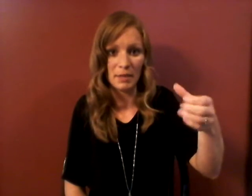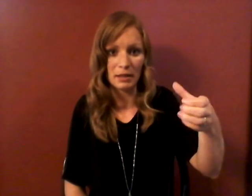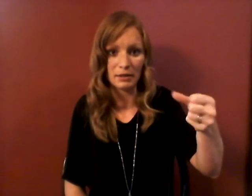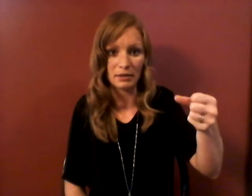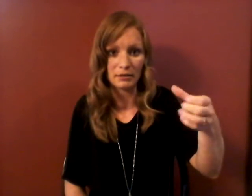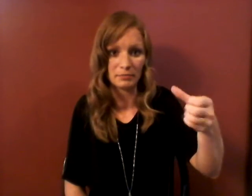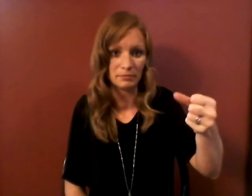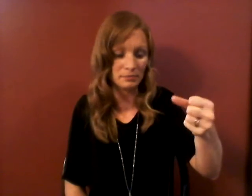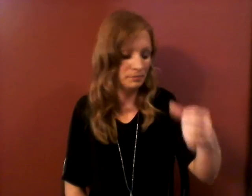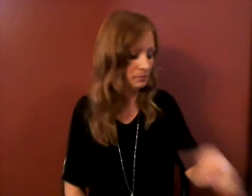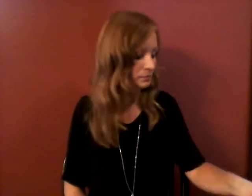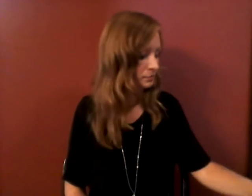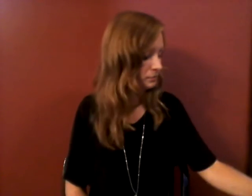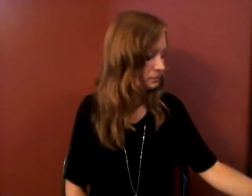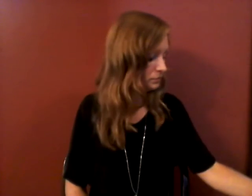milk.